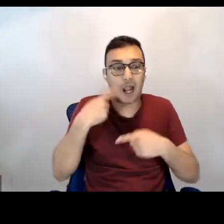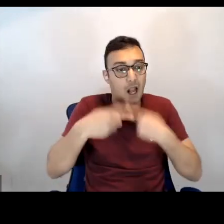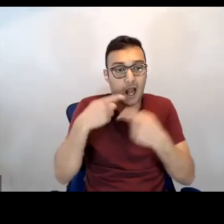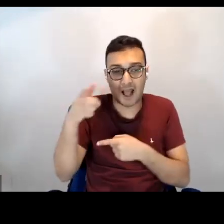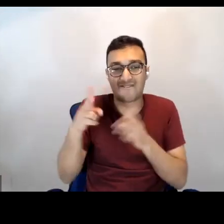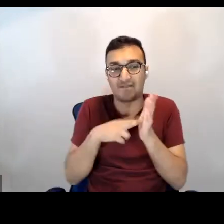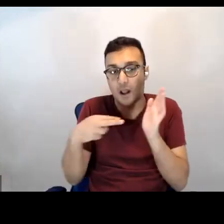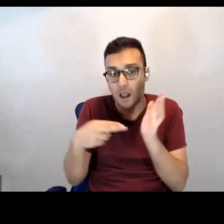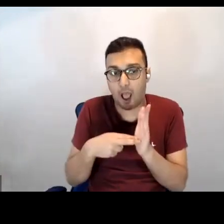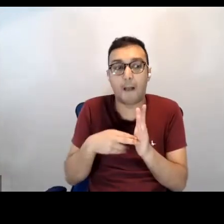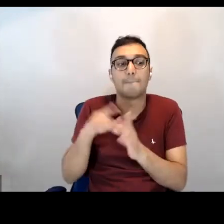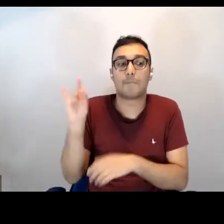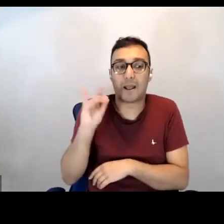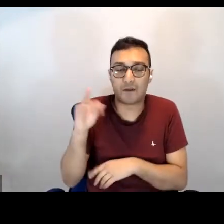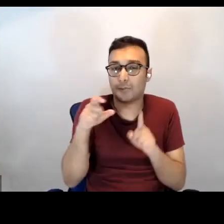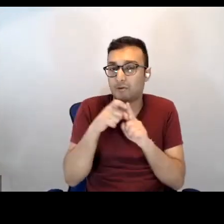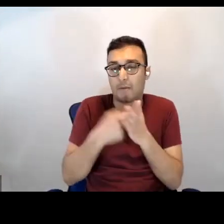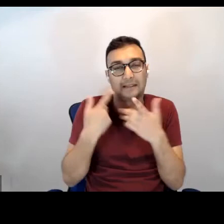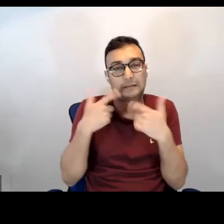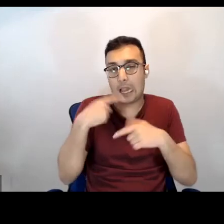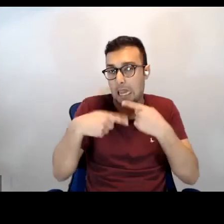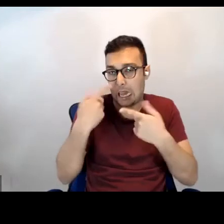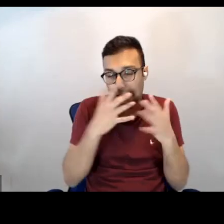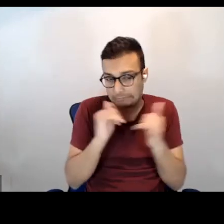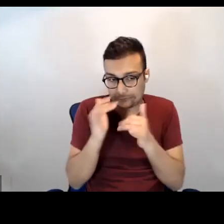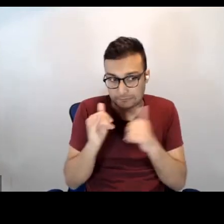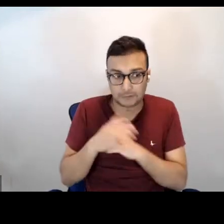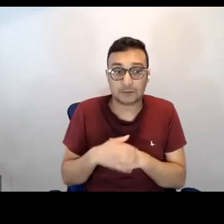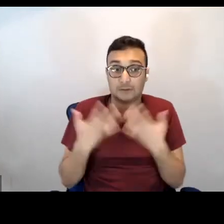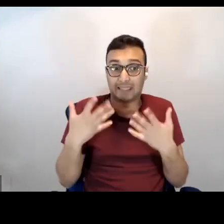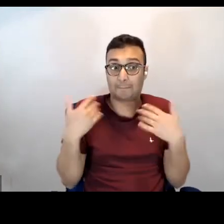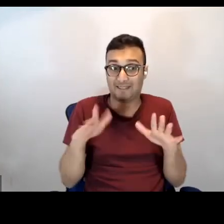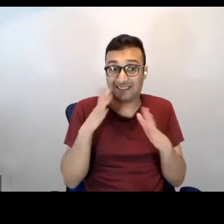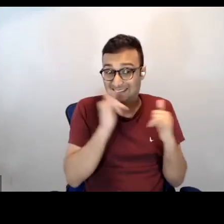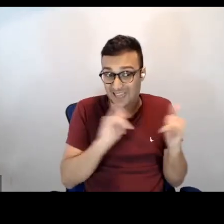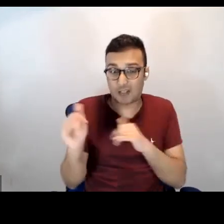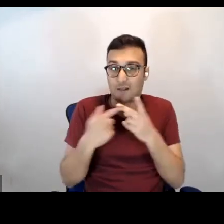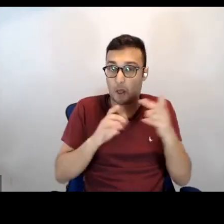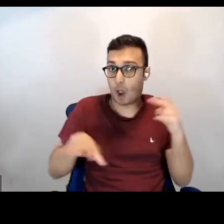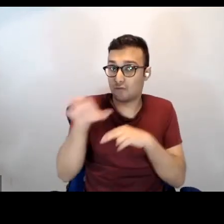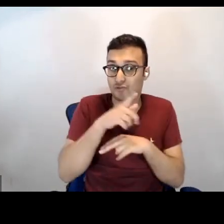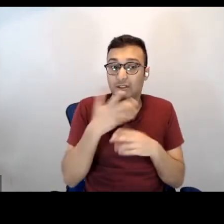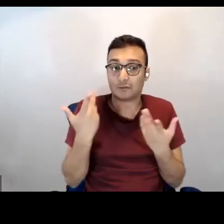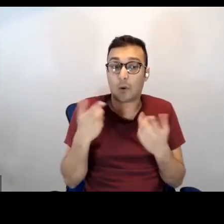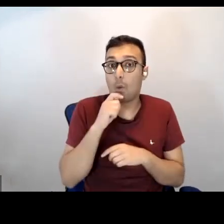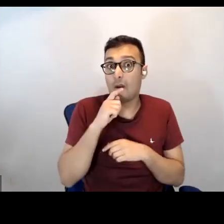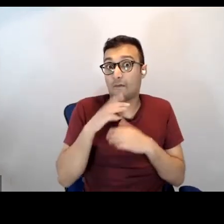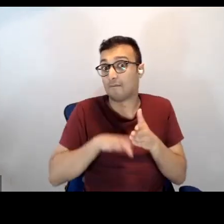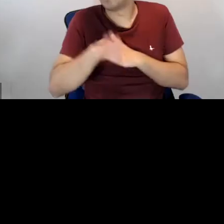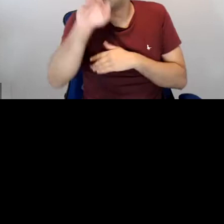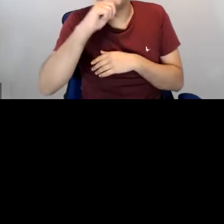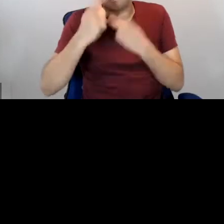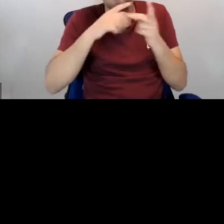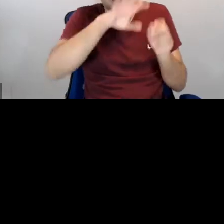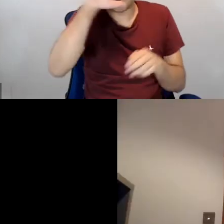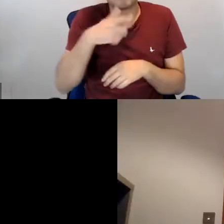tool has been tested in countries, as Emma will tell you, it will be available for other countries to use, and it should improve access to assistive technology around the